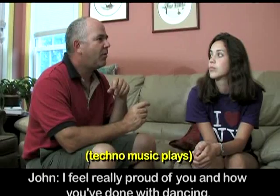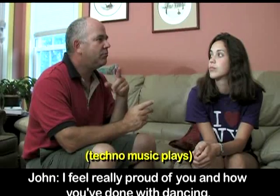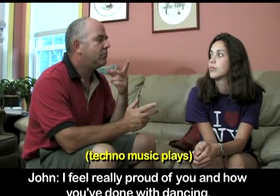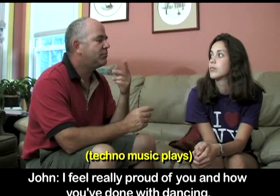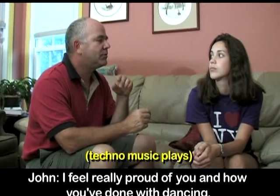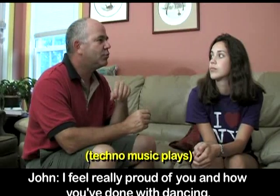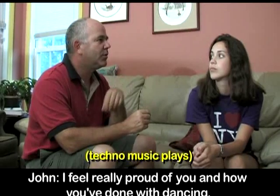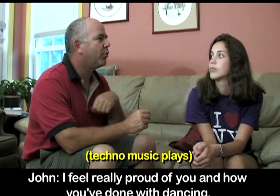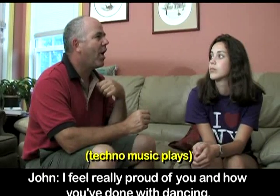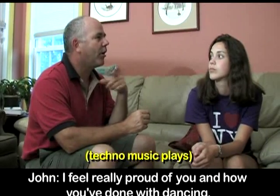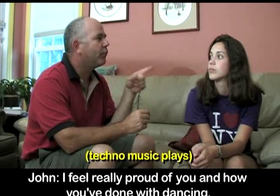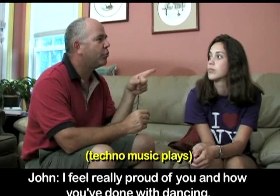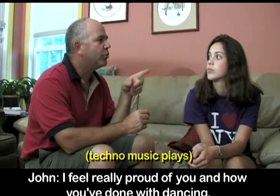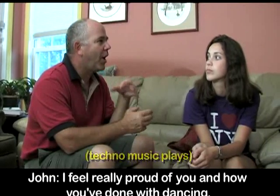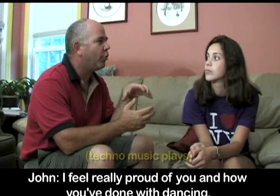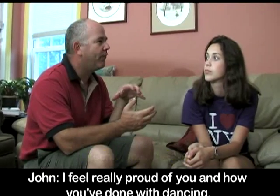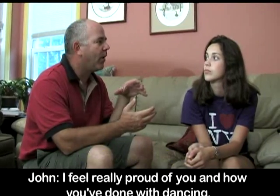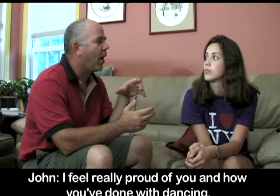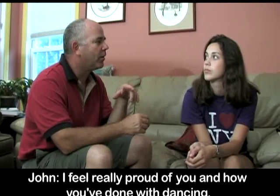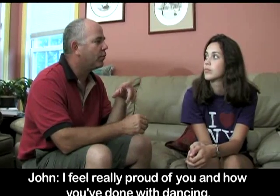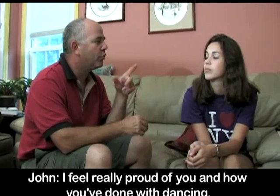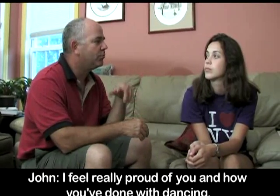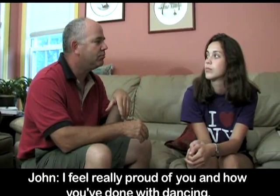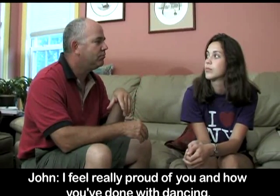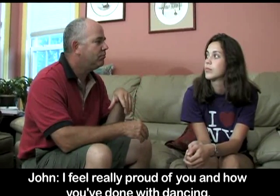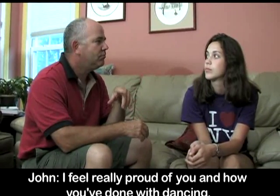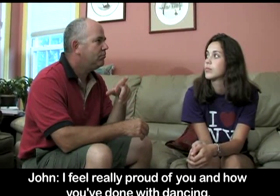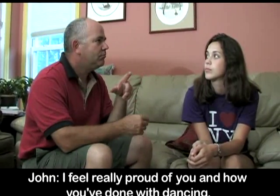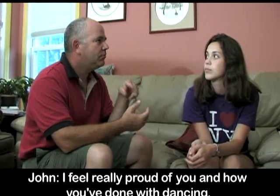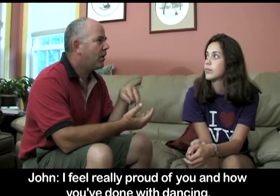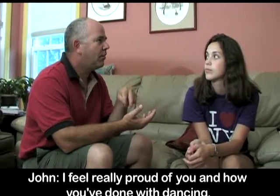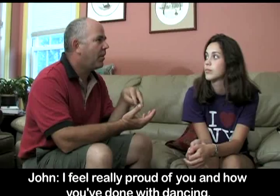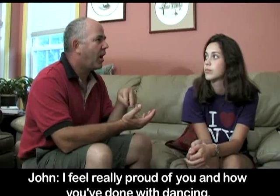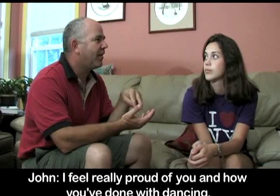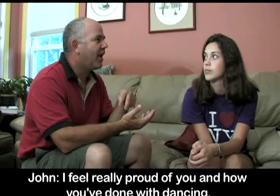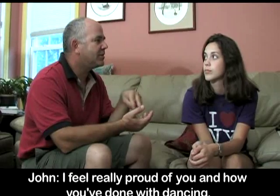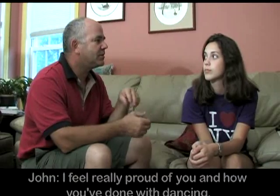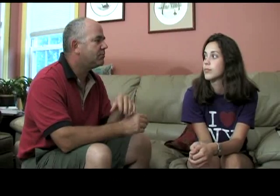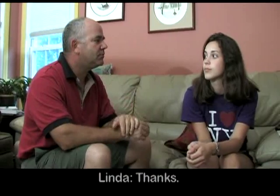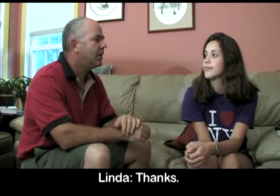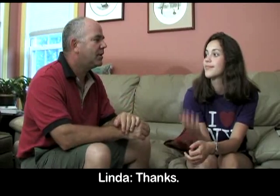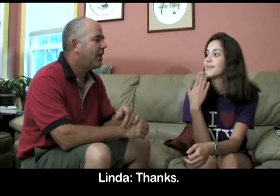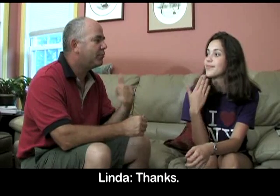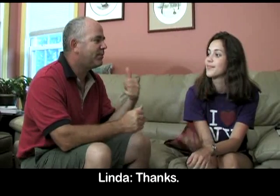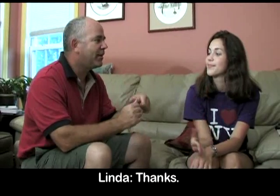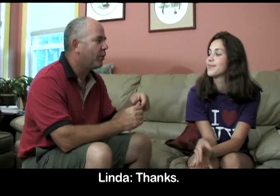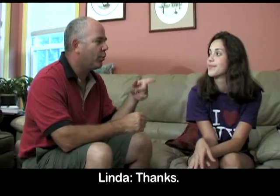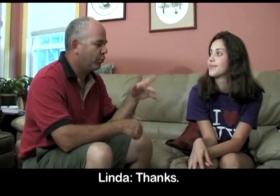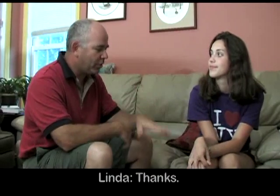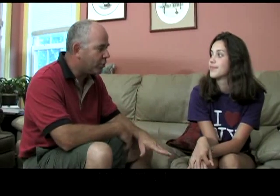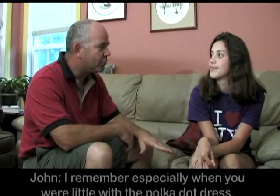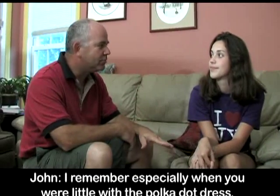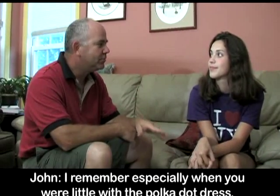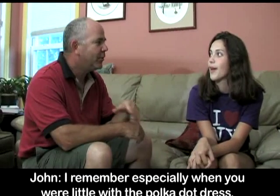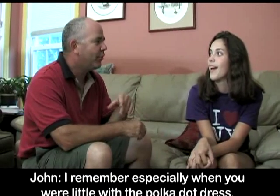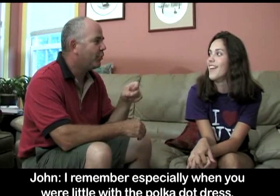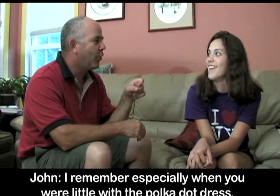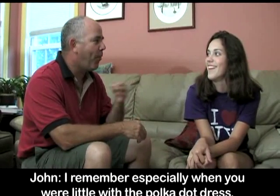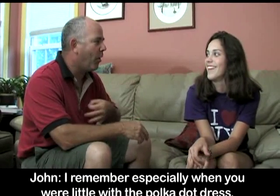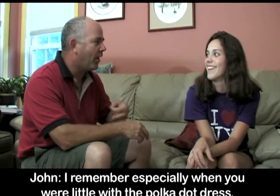I'm just really proud of you, how you get there. I mean, you know, a lot of things. So. Actually, when you have a little polka dot,